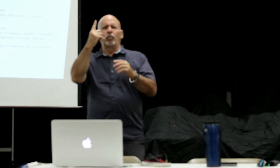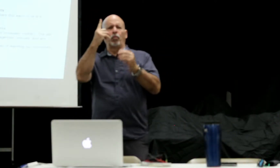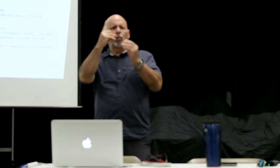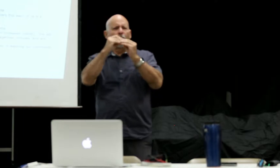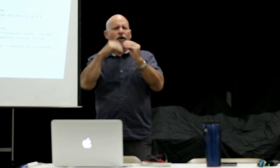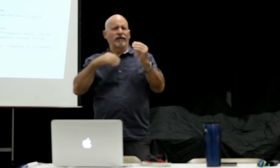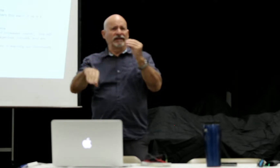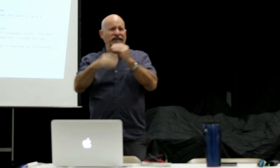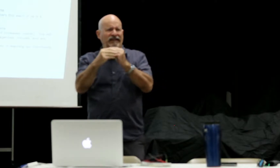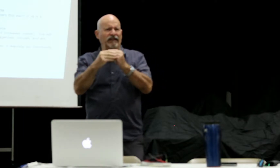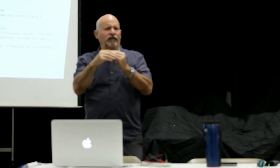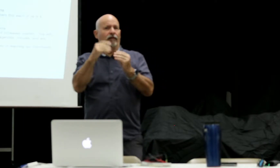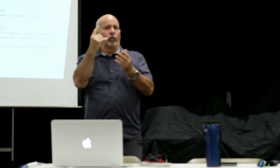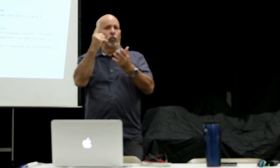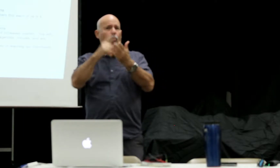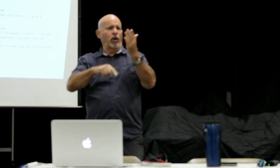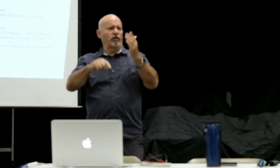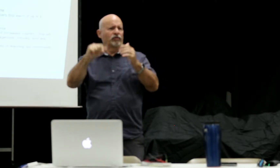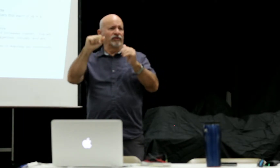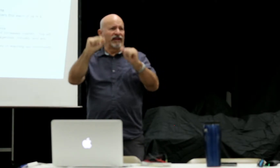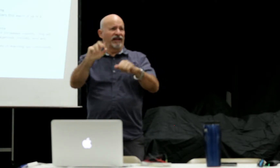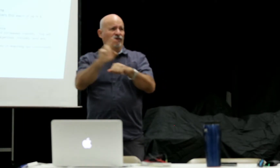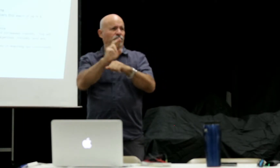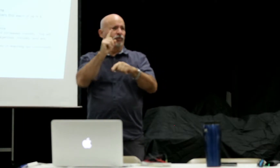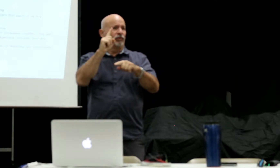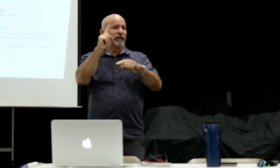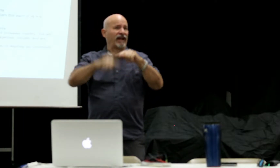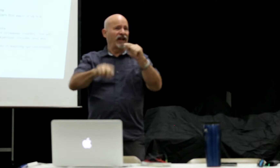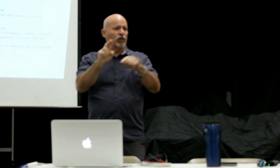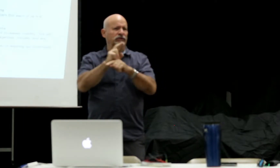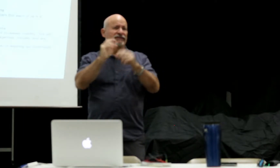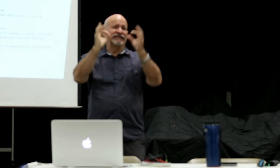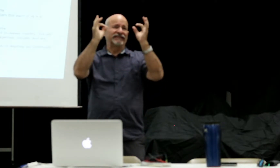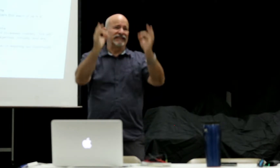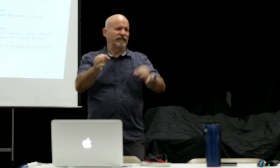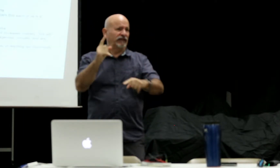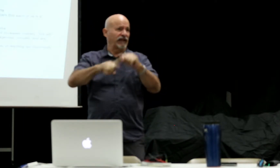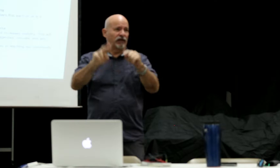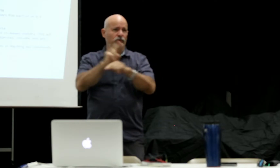Michelle. One thing I wanted to add is,